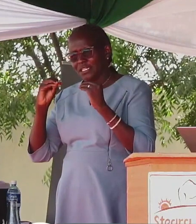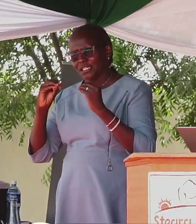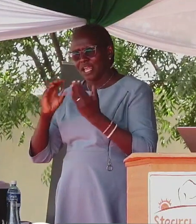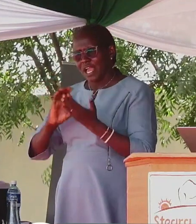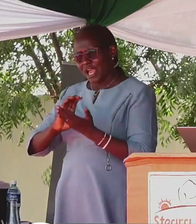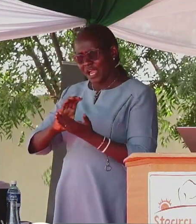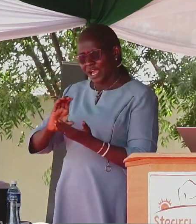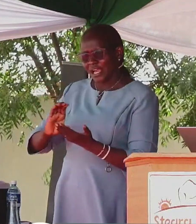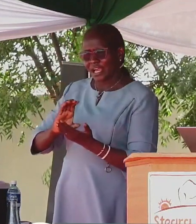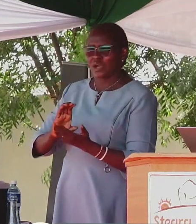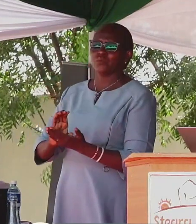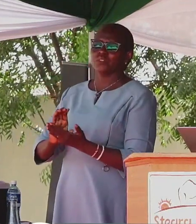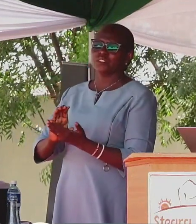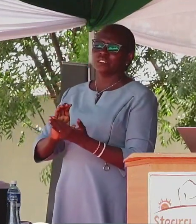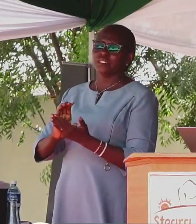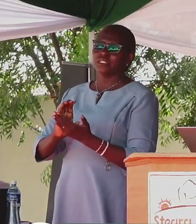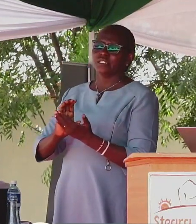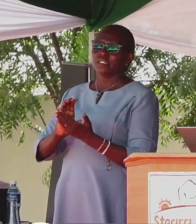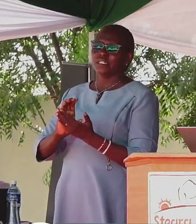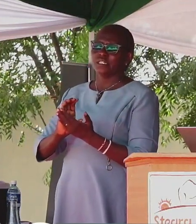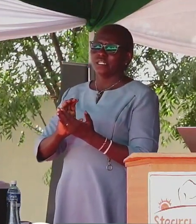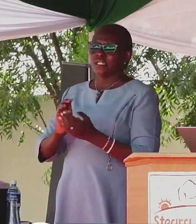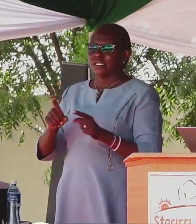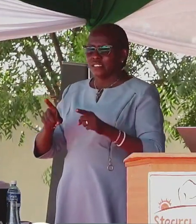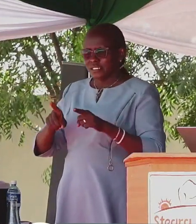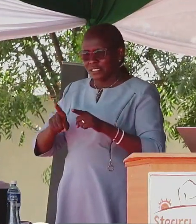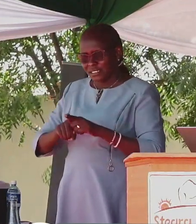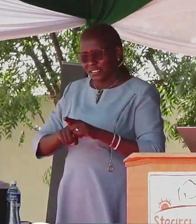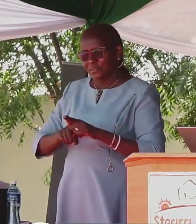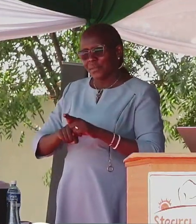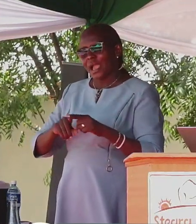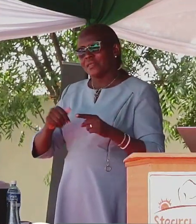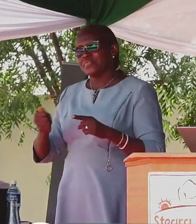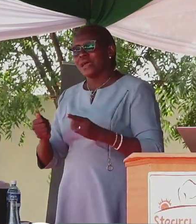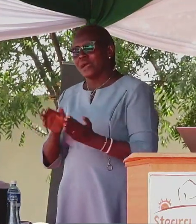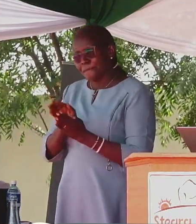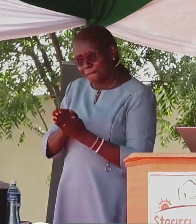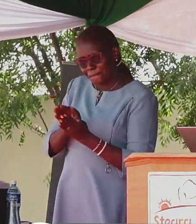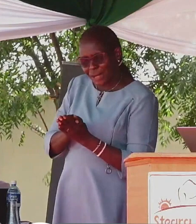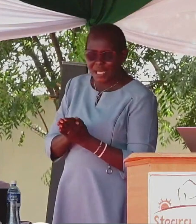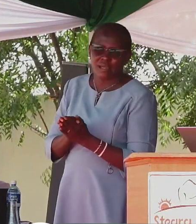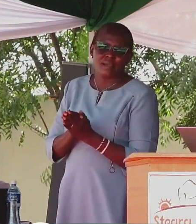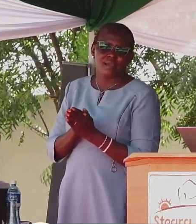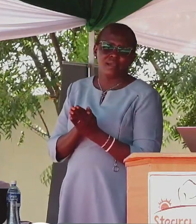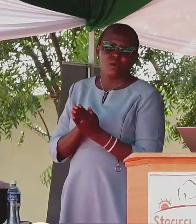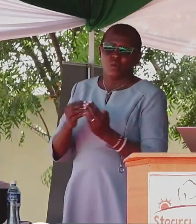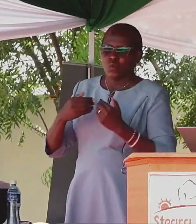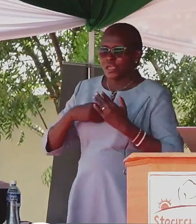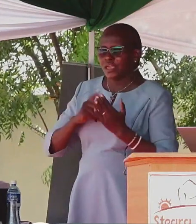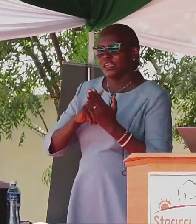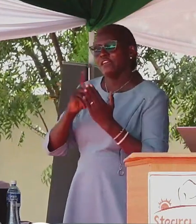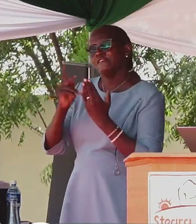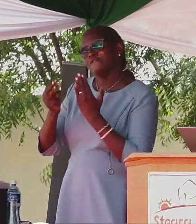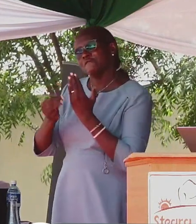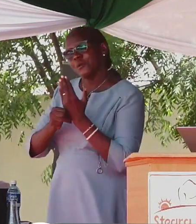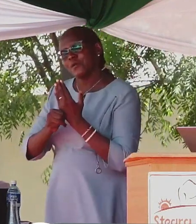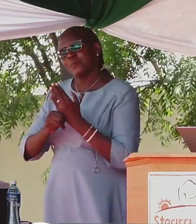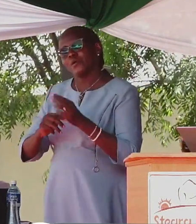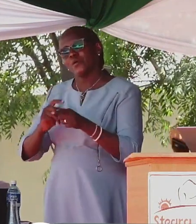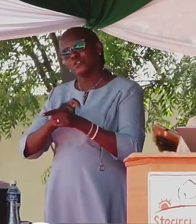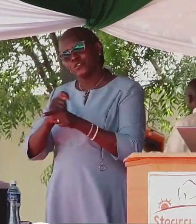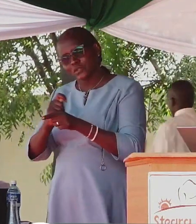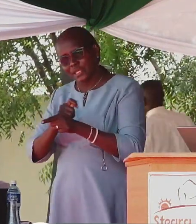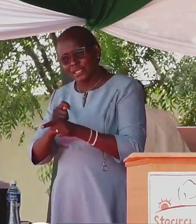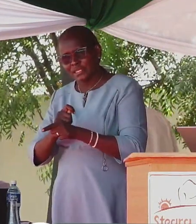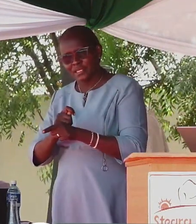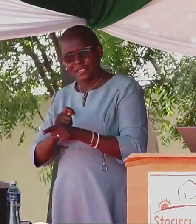school, as well as a general purpose account. We have programs on trainings, and as